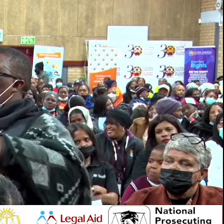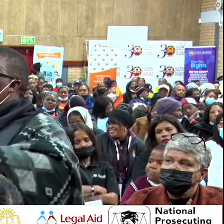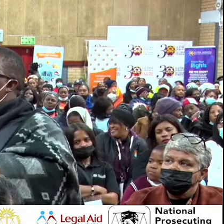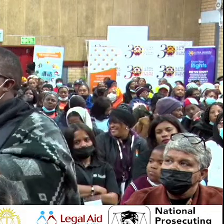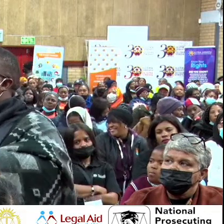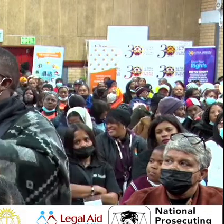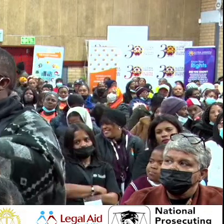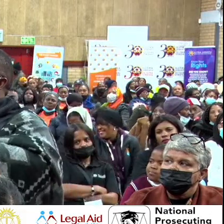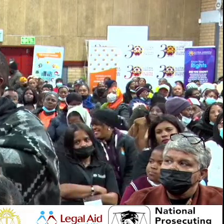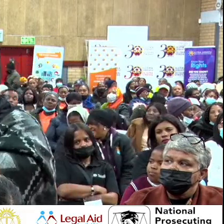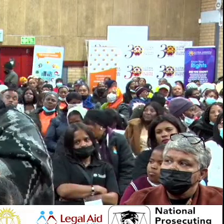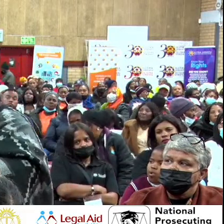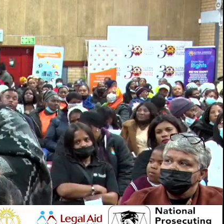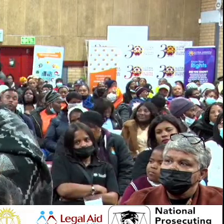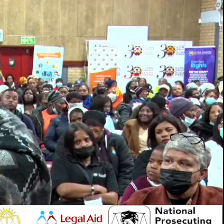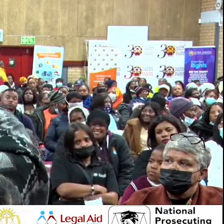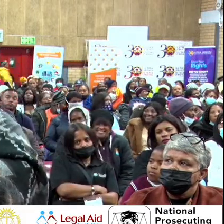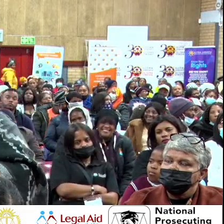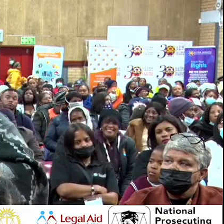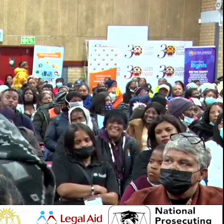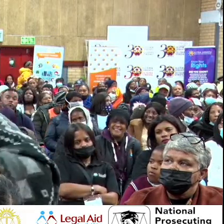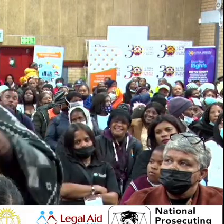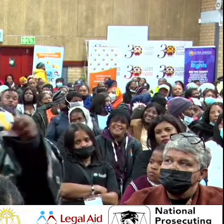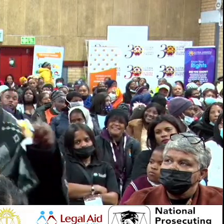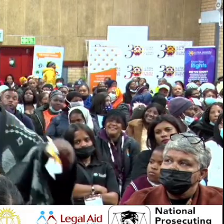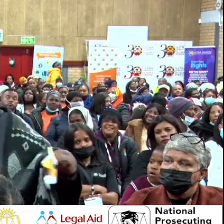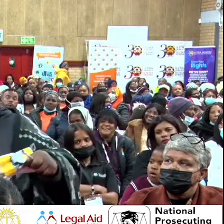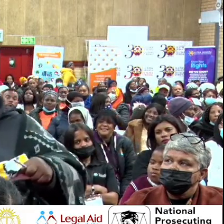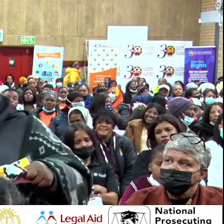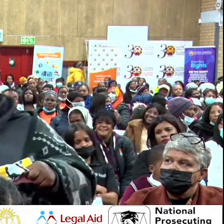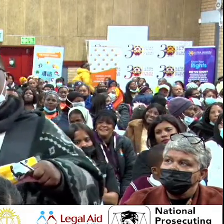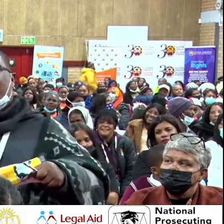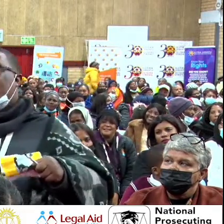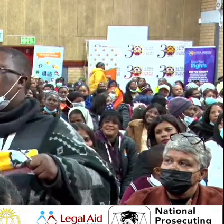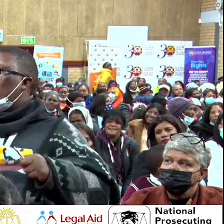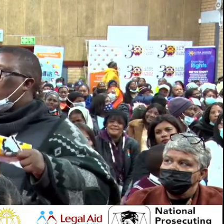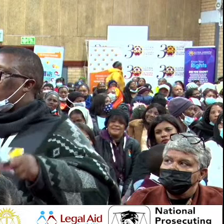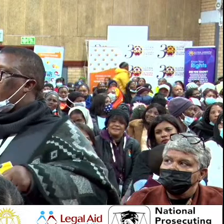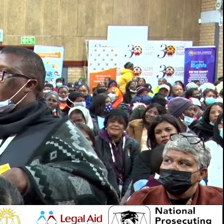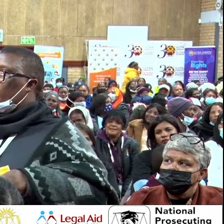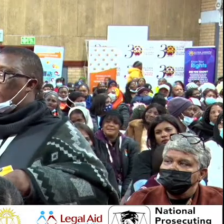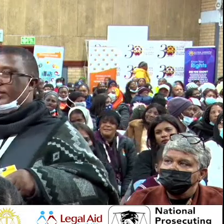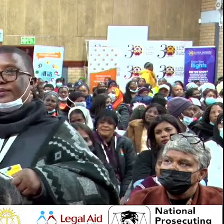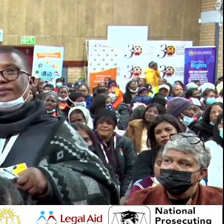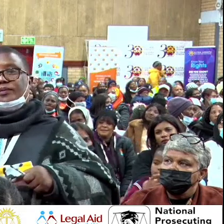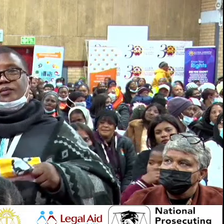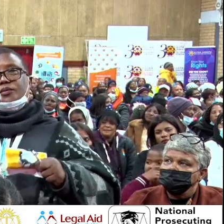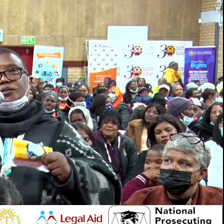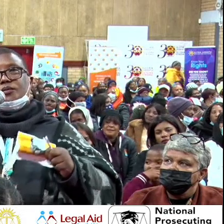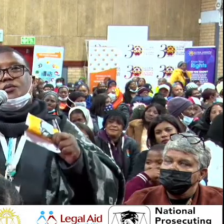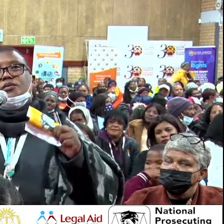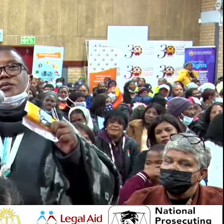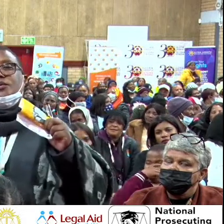a local court in this area, and that was promised. I think that was 2014.